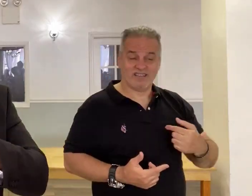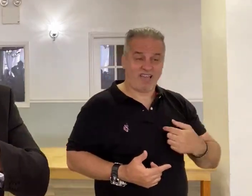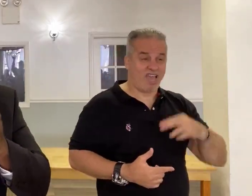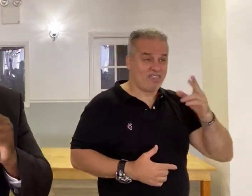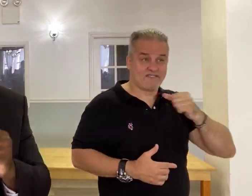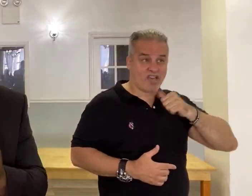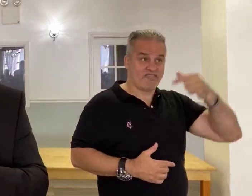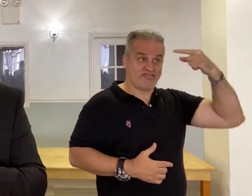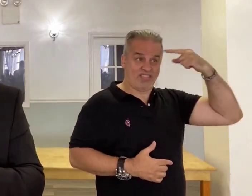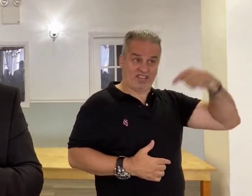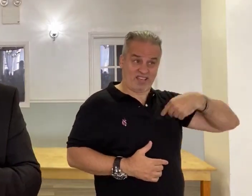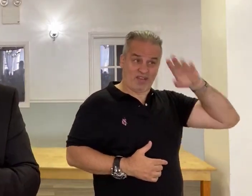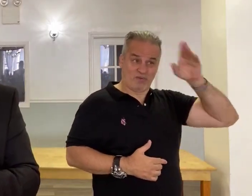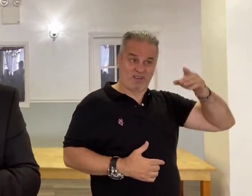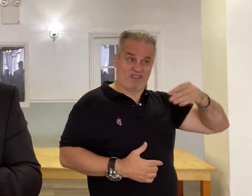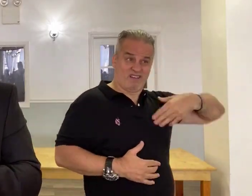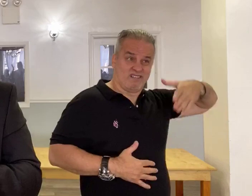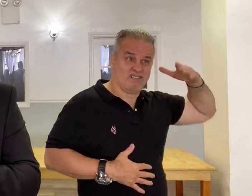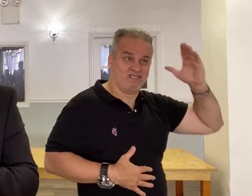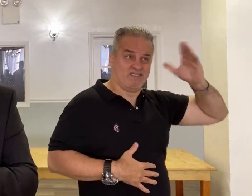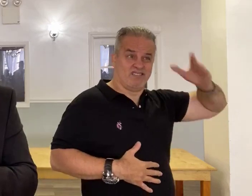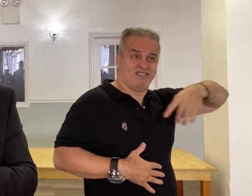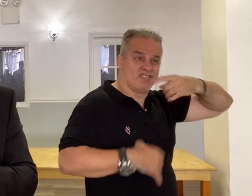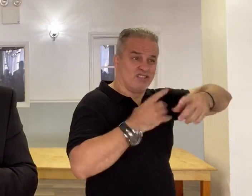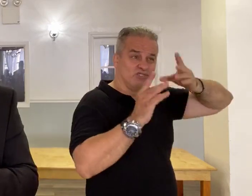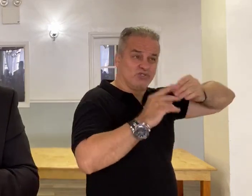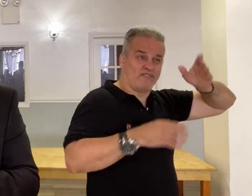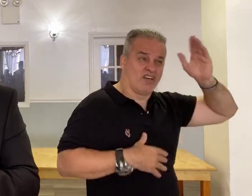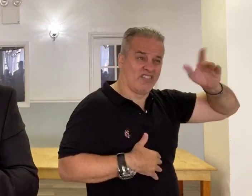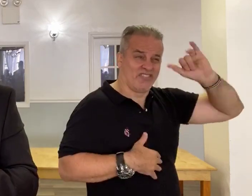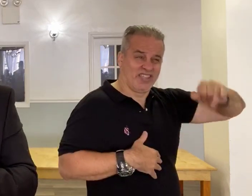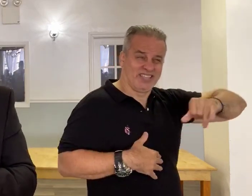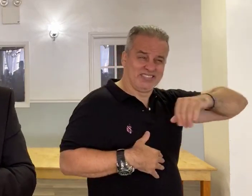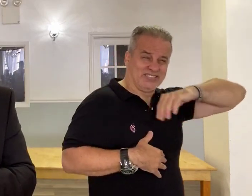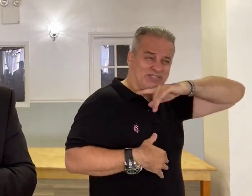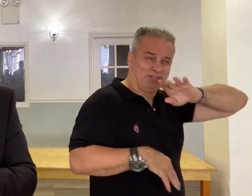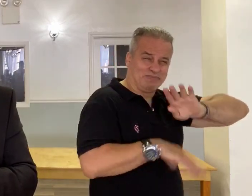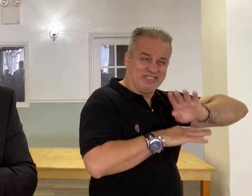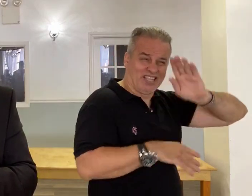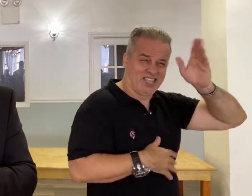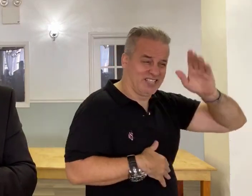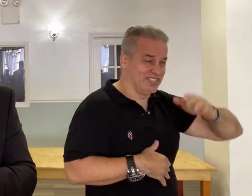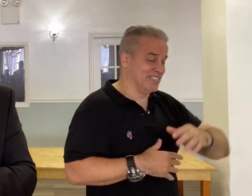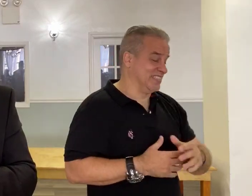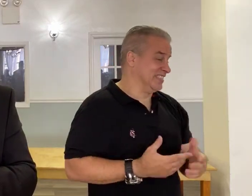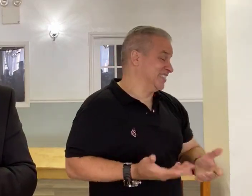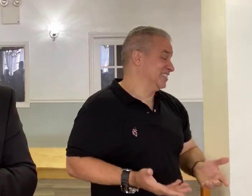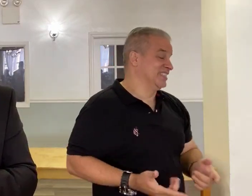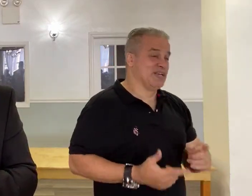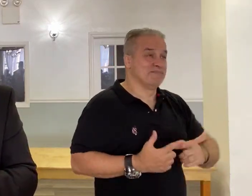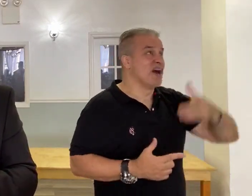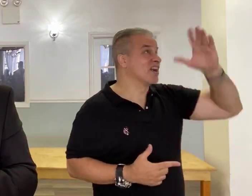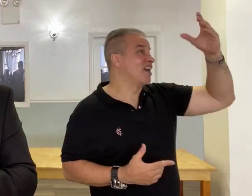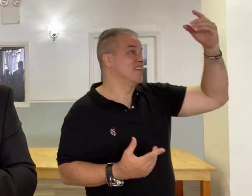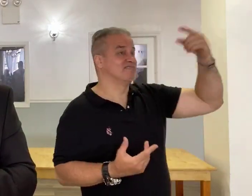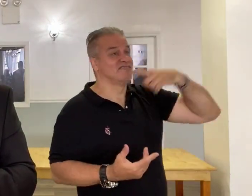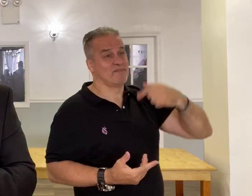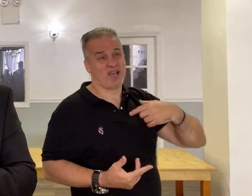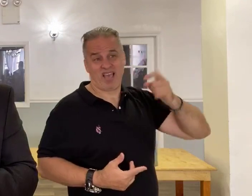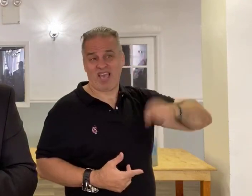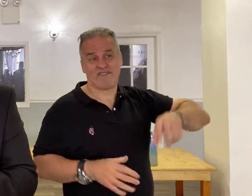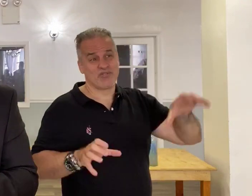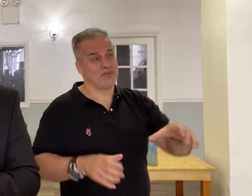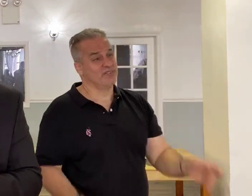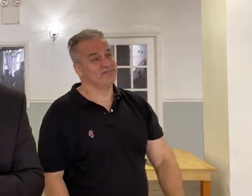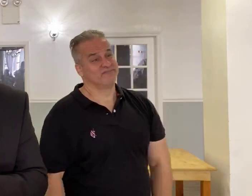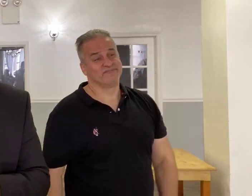arms. Never. But the Lord said, today's the day. You're going to preach about that. I don't know who has to make a